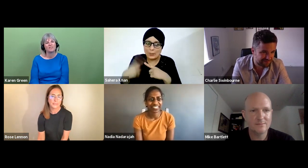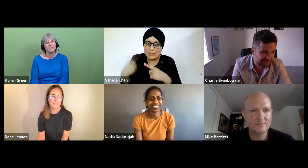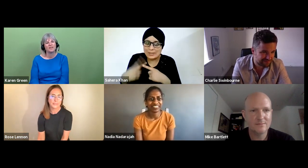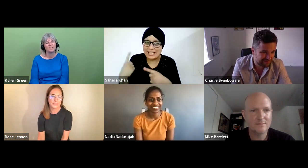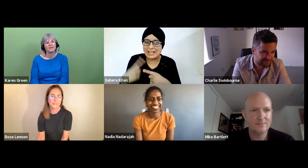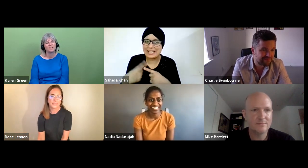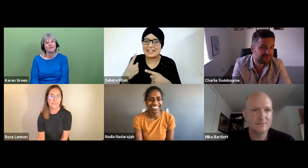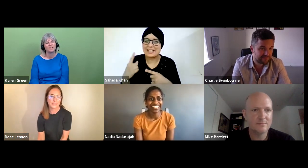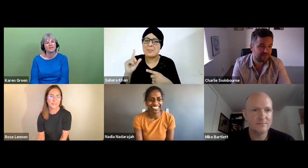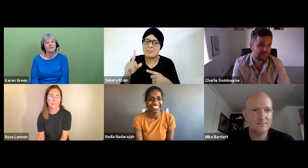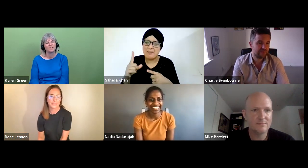think